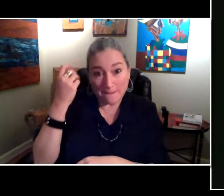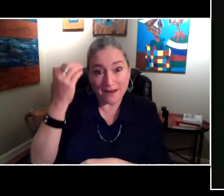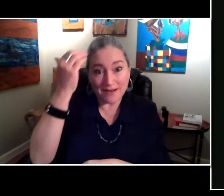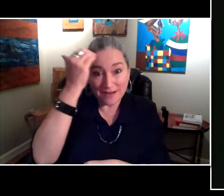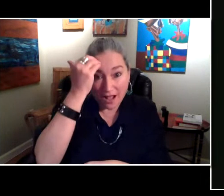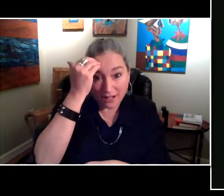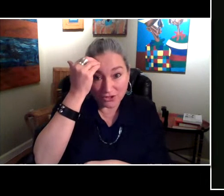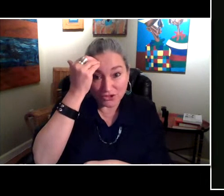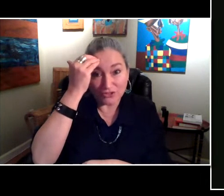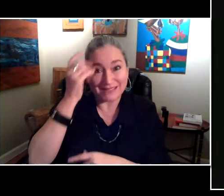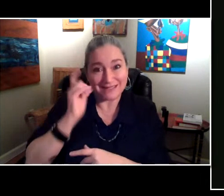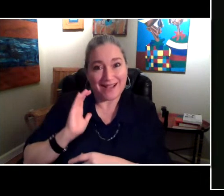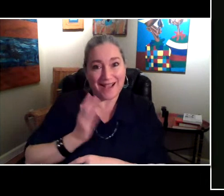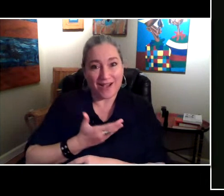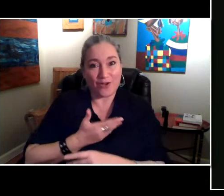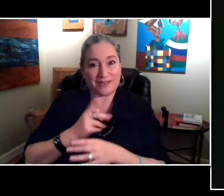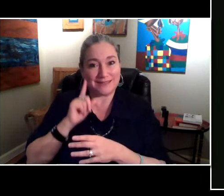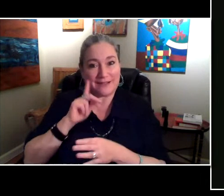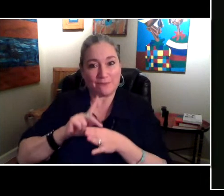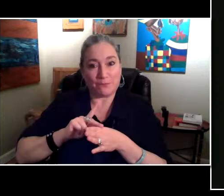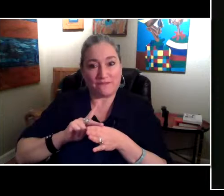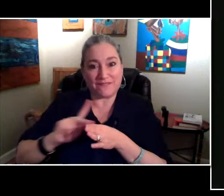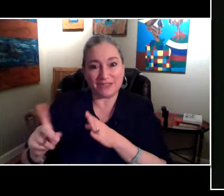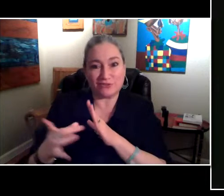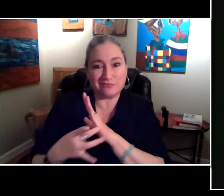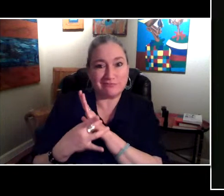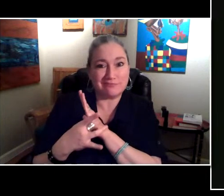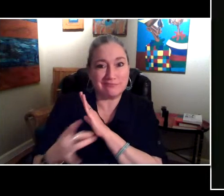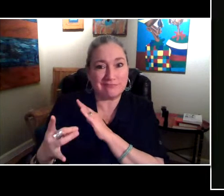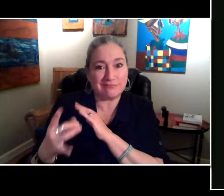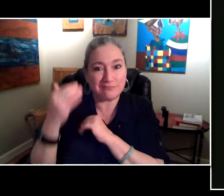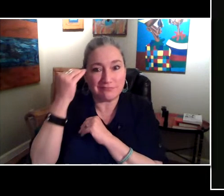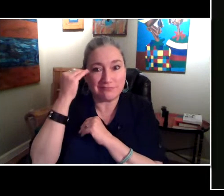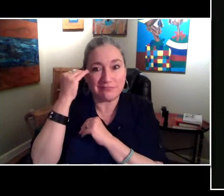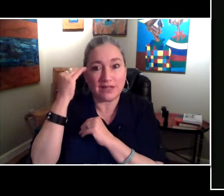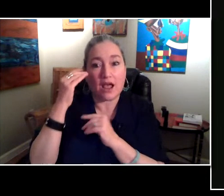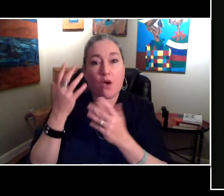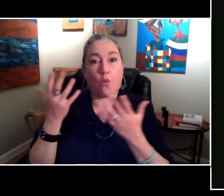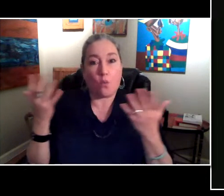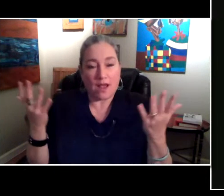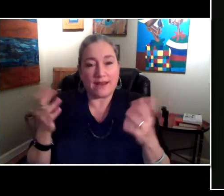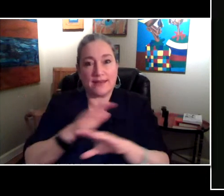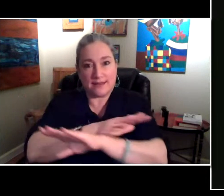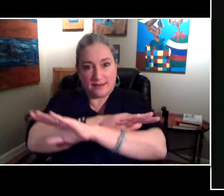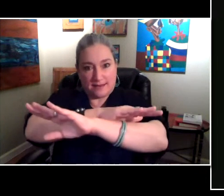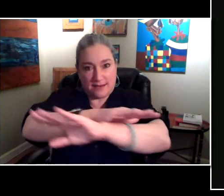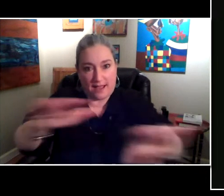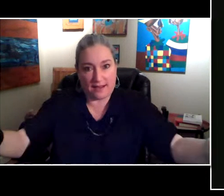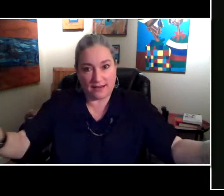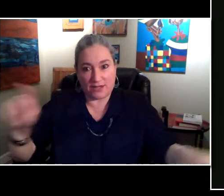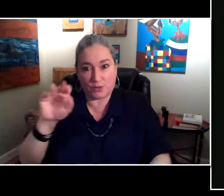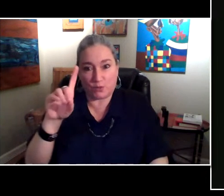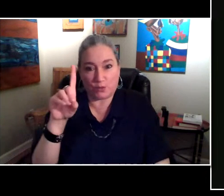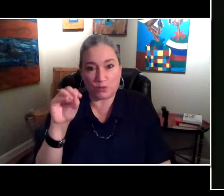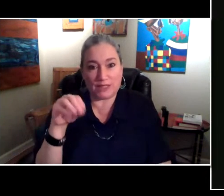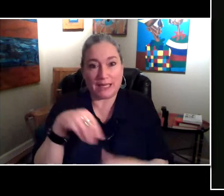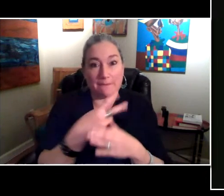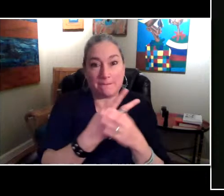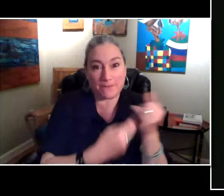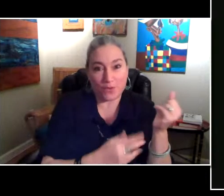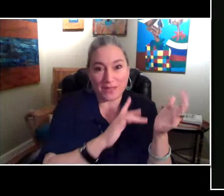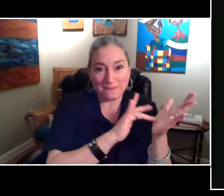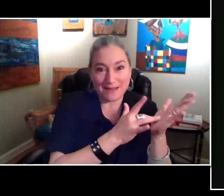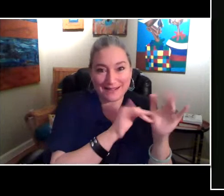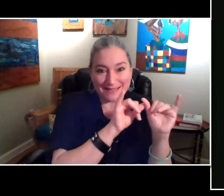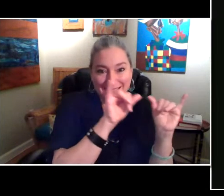DCCW capital. That our experience of trauma and the knowledge that comes from it when we operate as